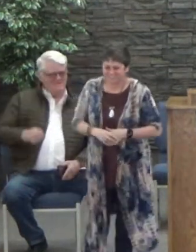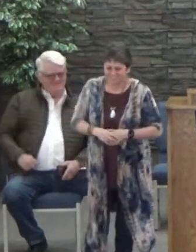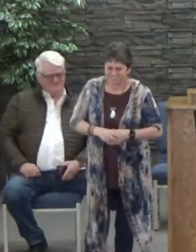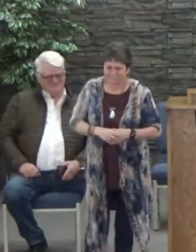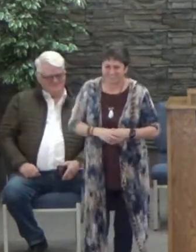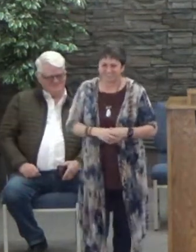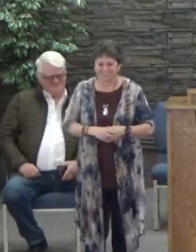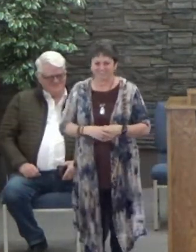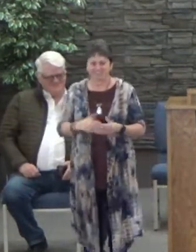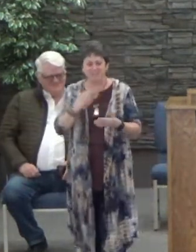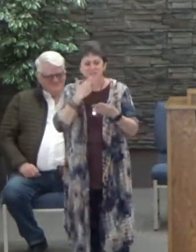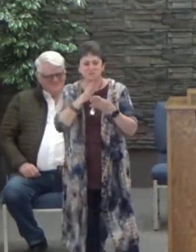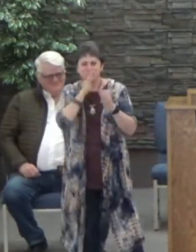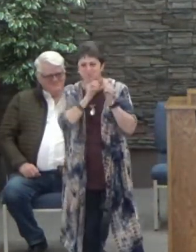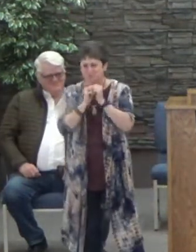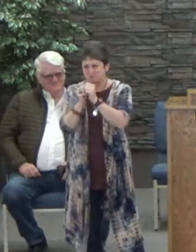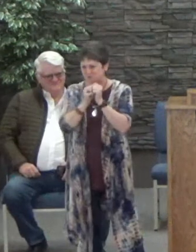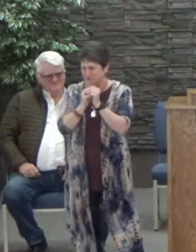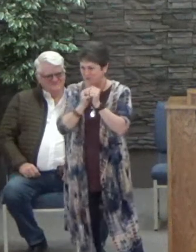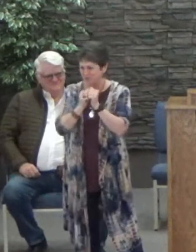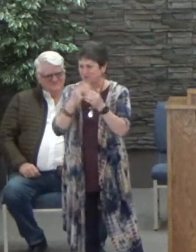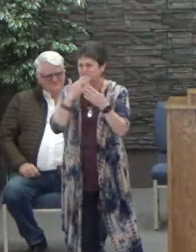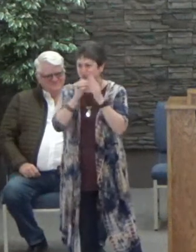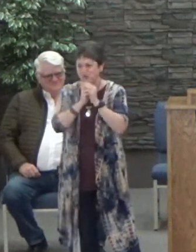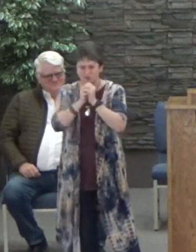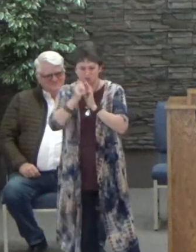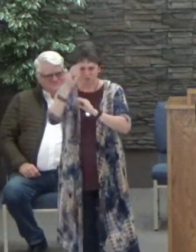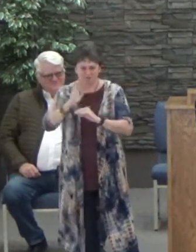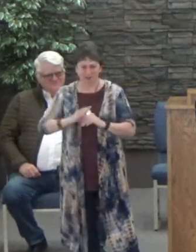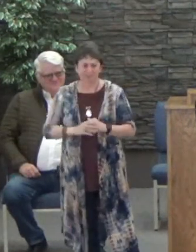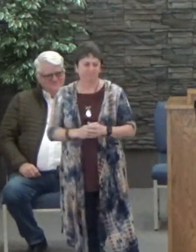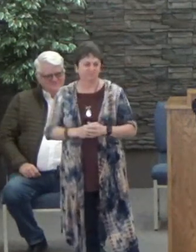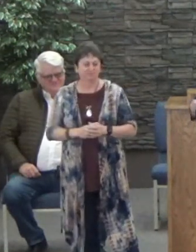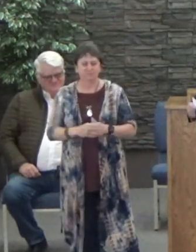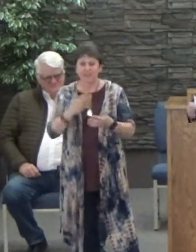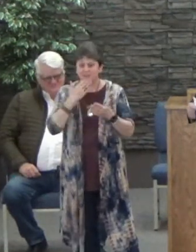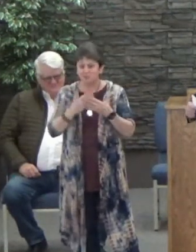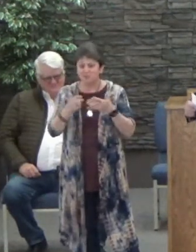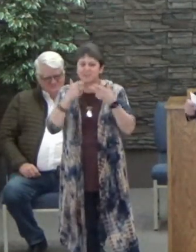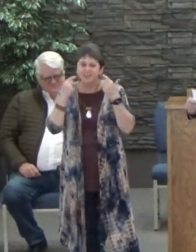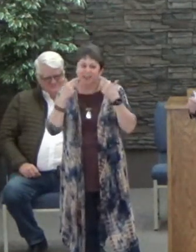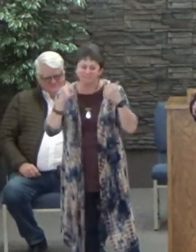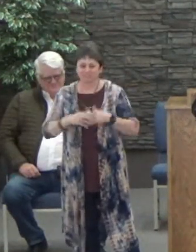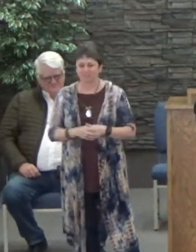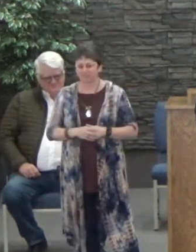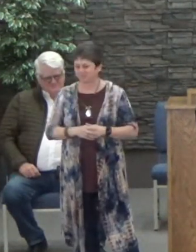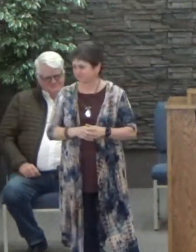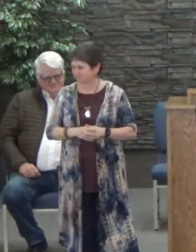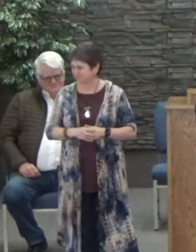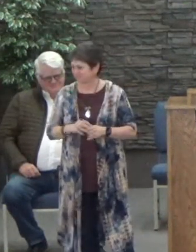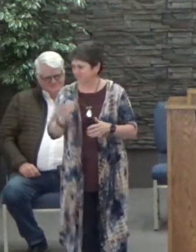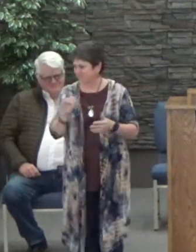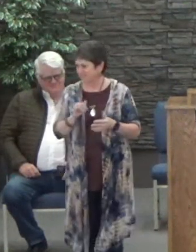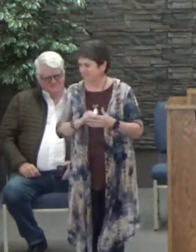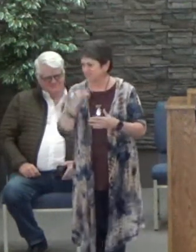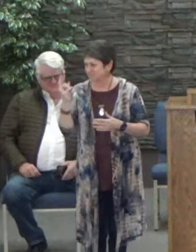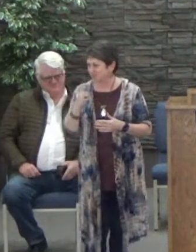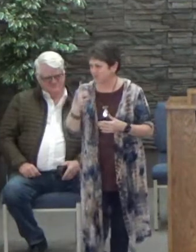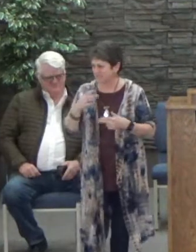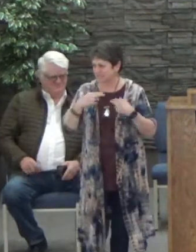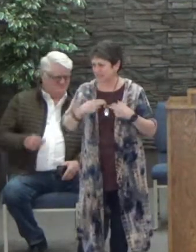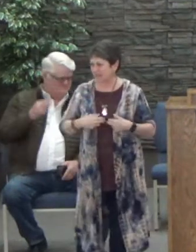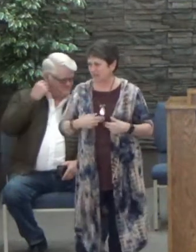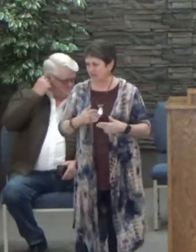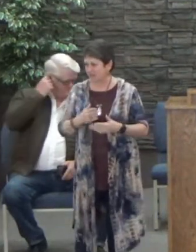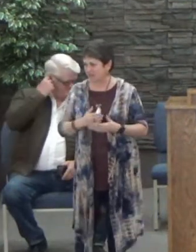It is good to be together, and it's good to worship God, and it's good to laugh. That's always a healthy part